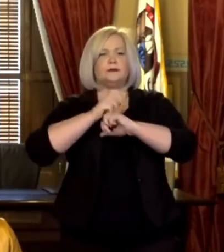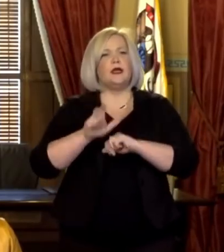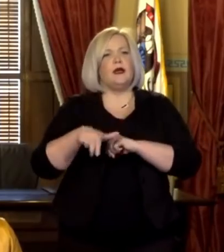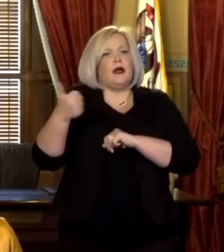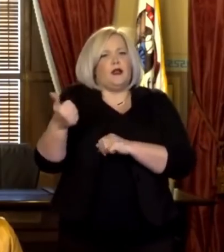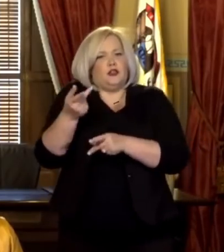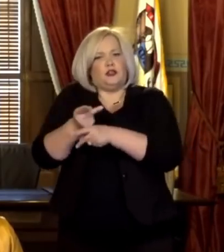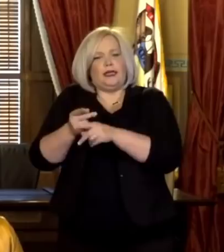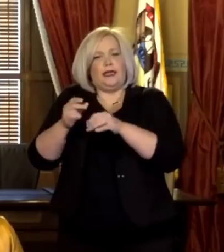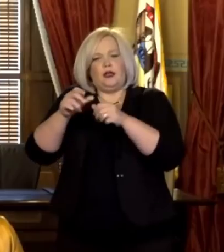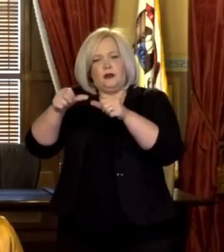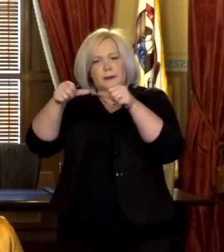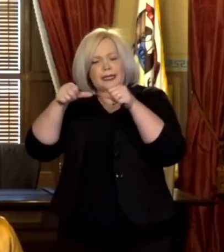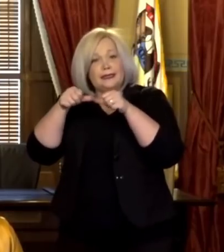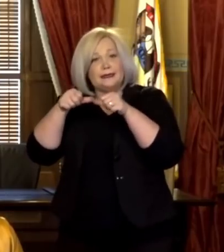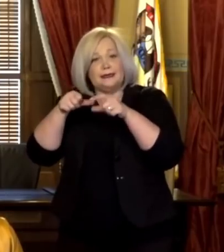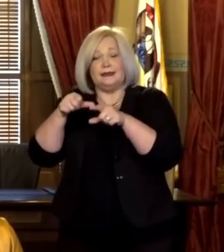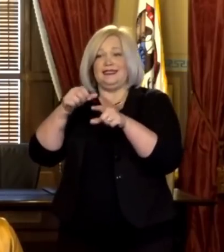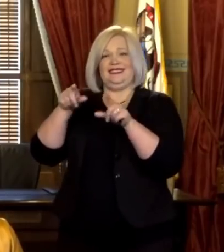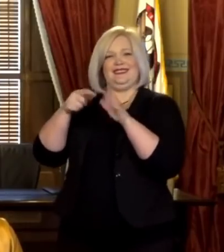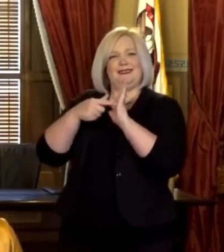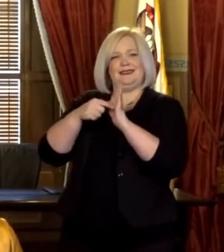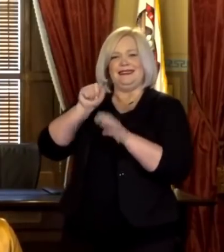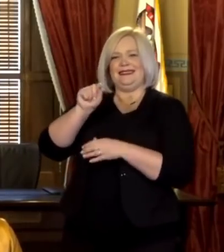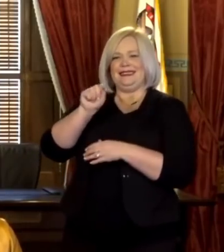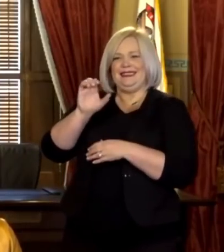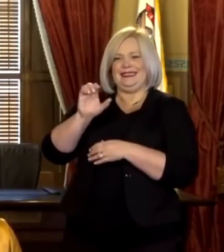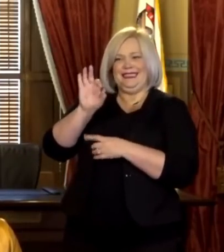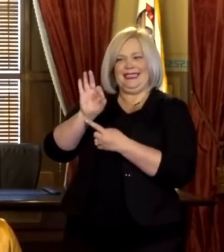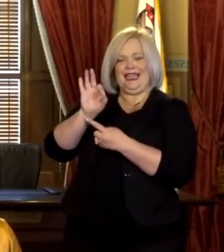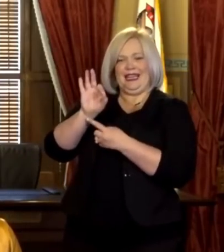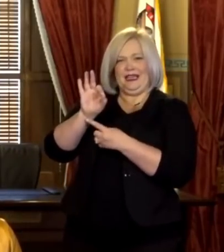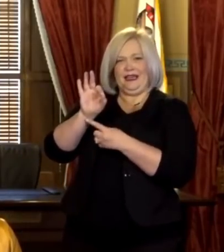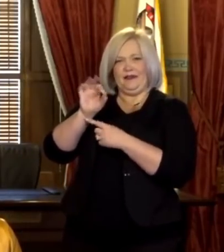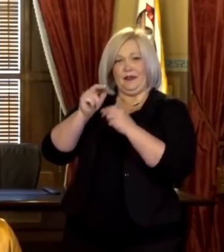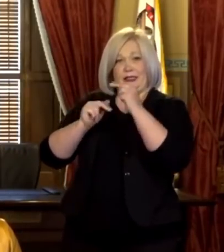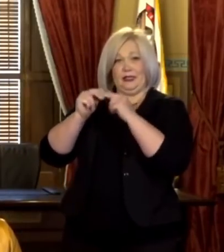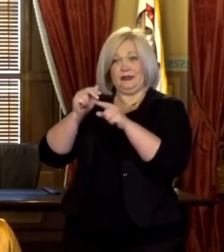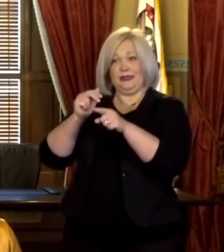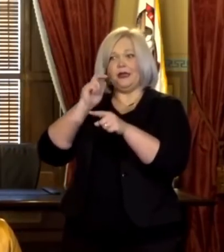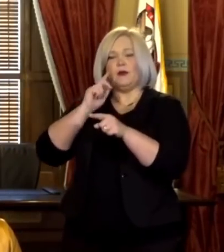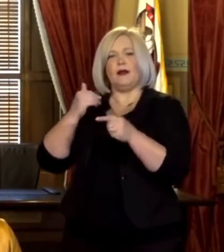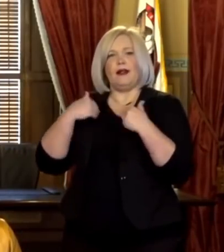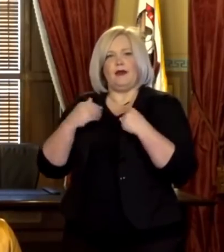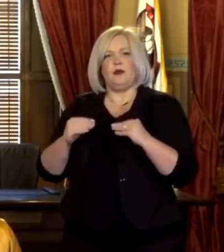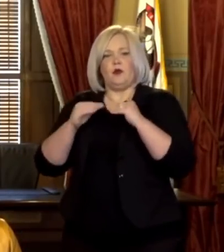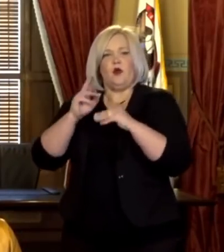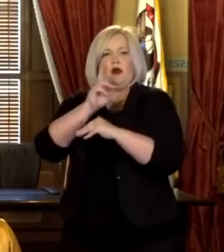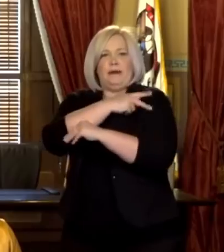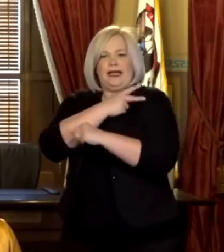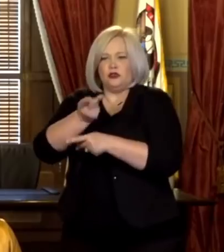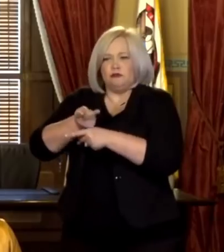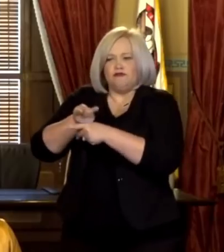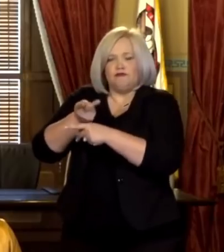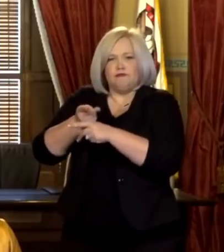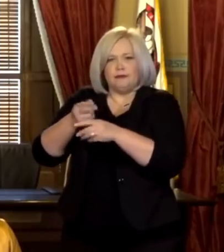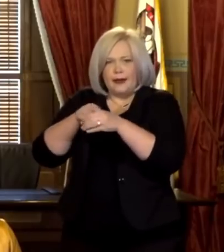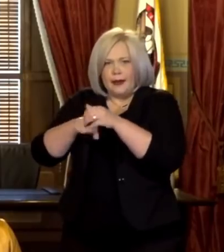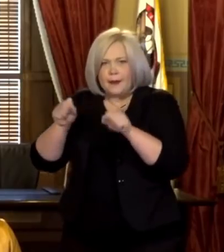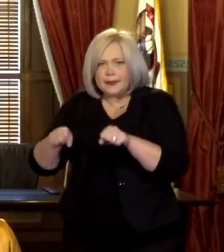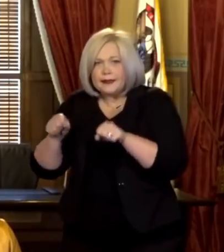we expect this facility to be ready to start seeing patients later this week. While we work to expand